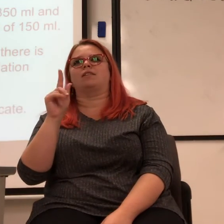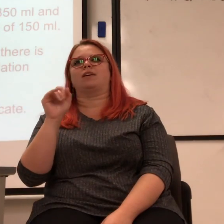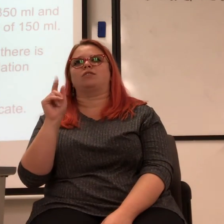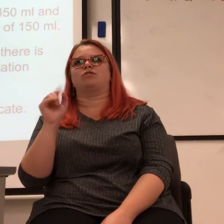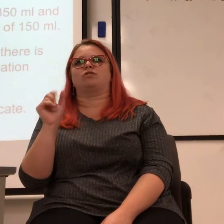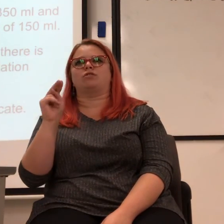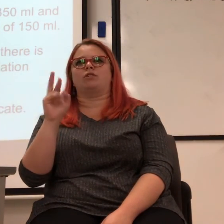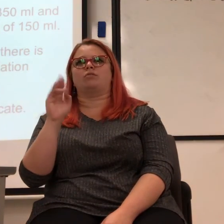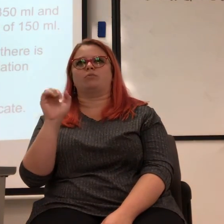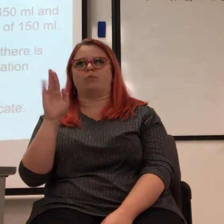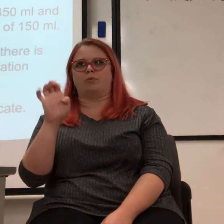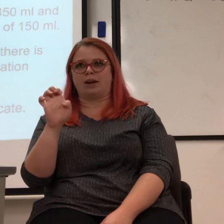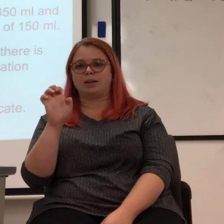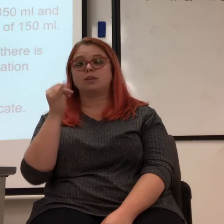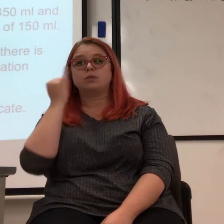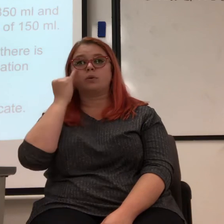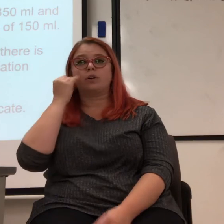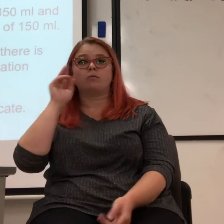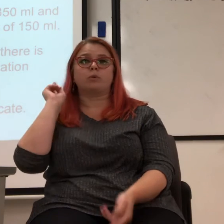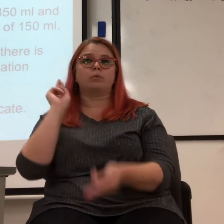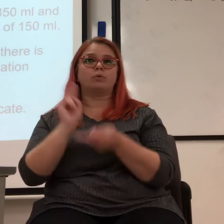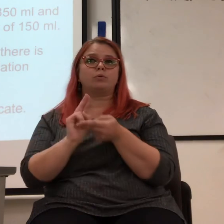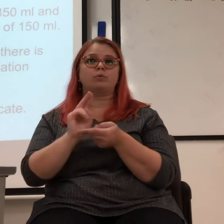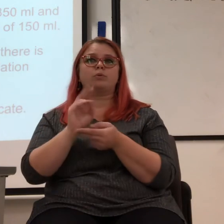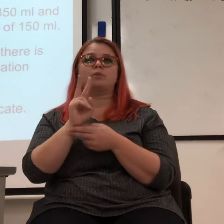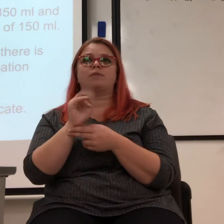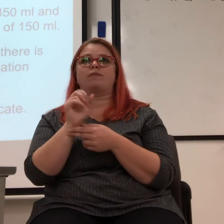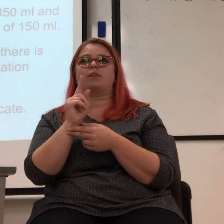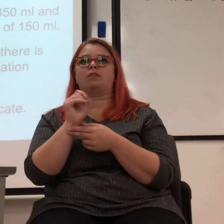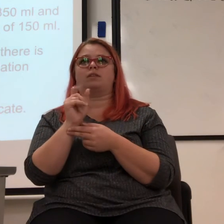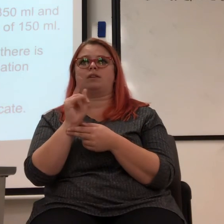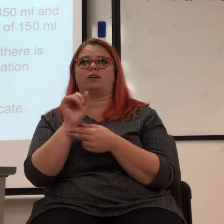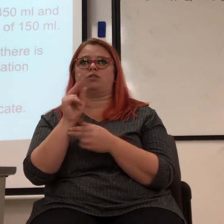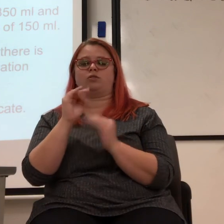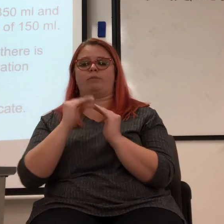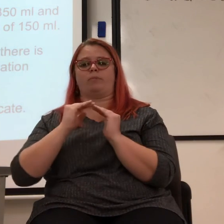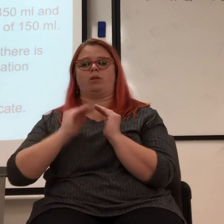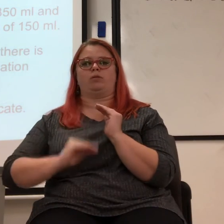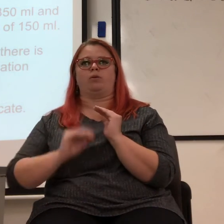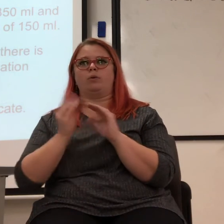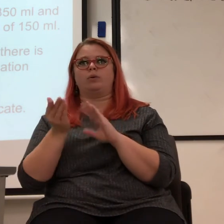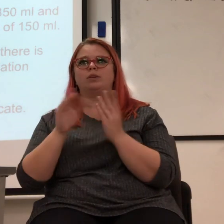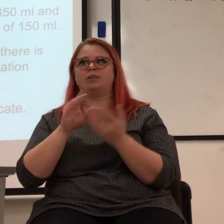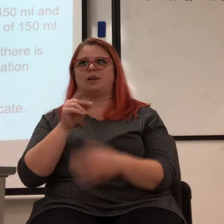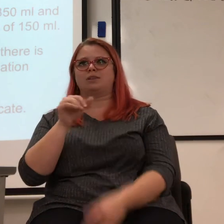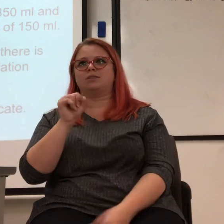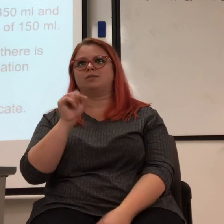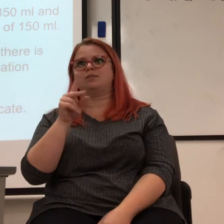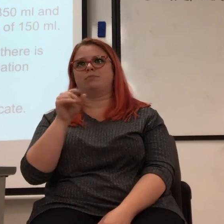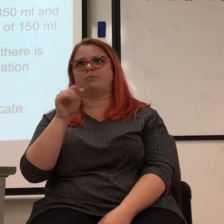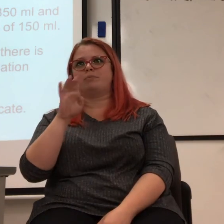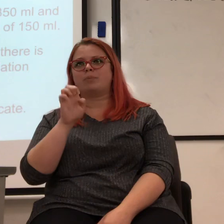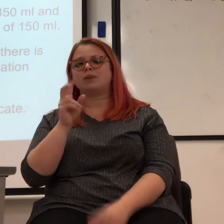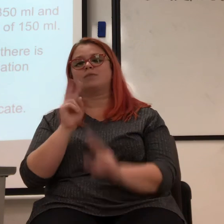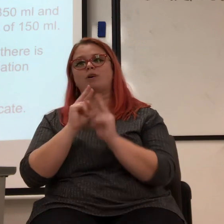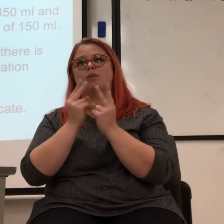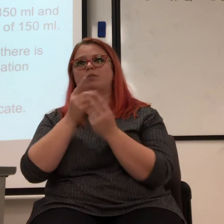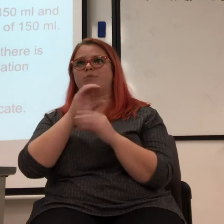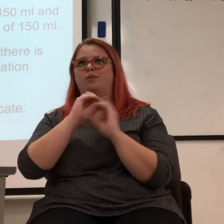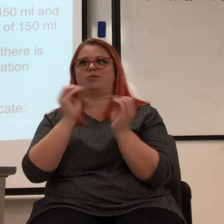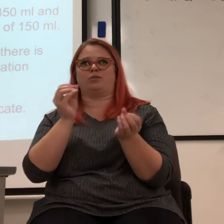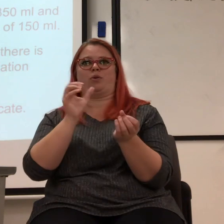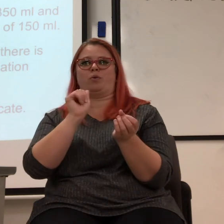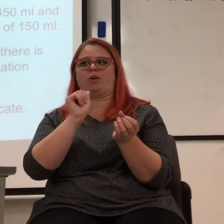If we reduce ventilation below that of dead space volume, there is no alveolar ventilation rate. Basically,